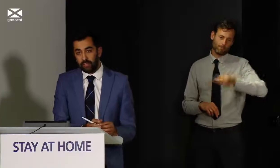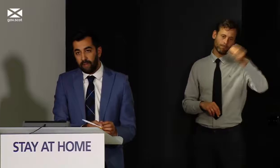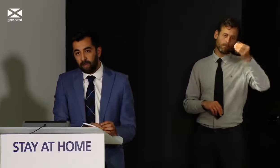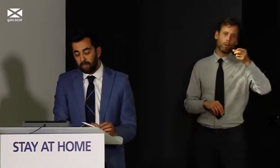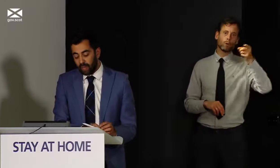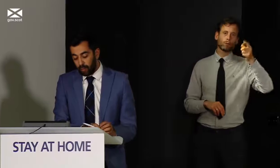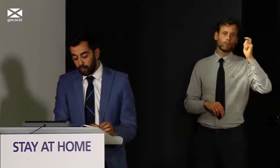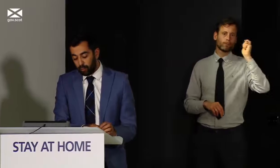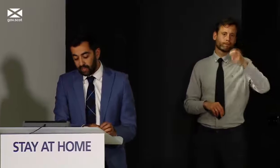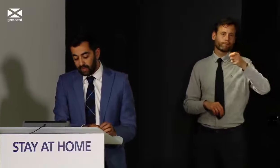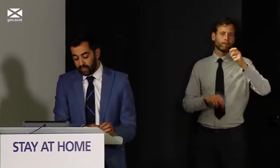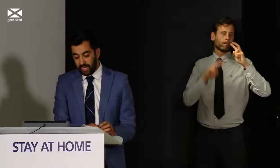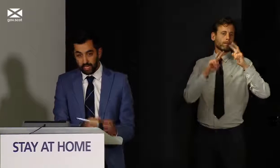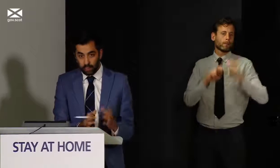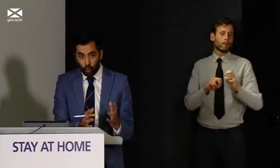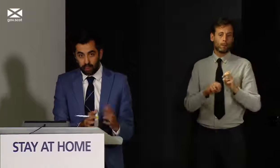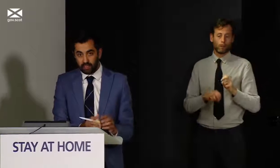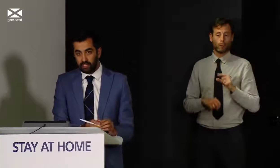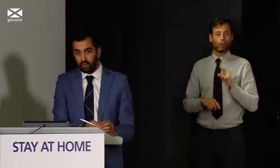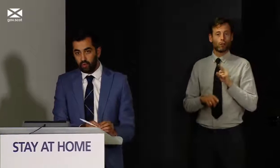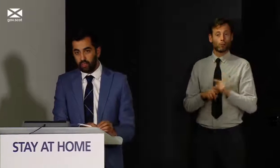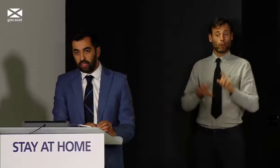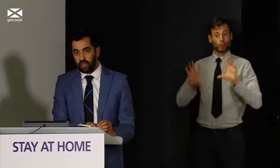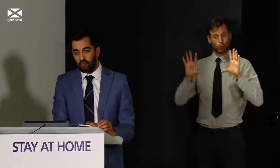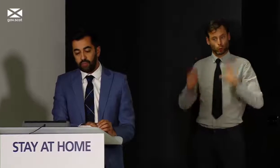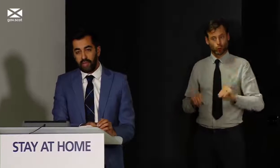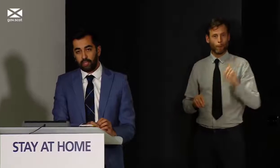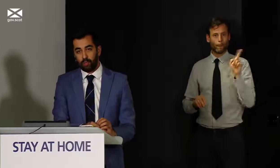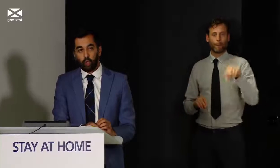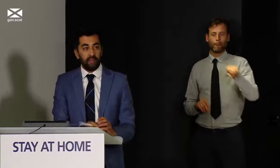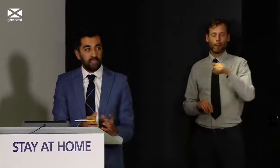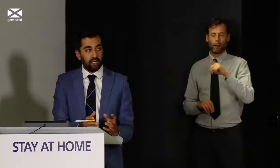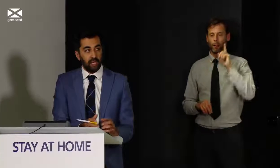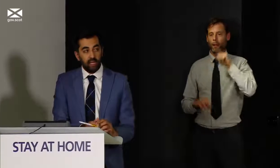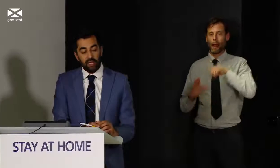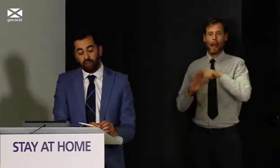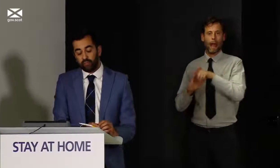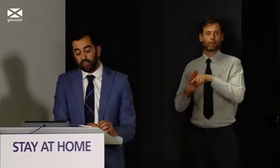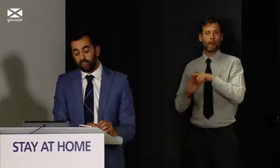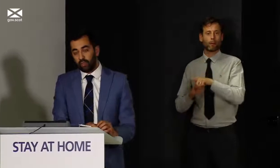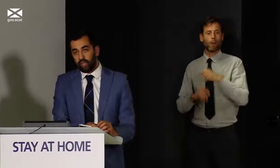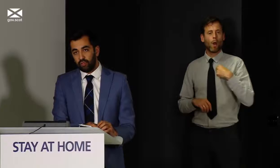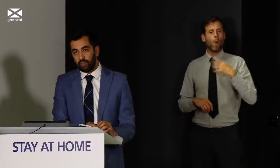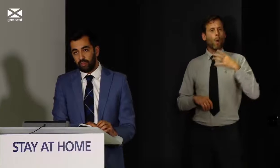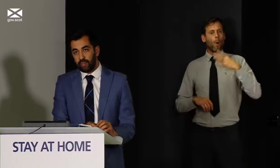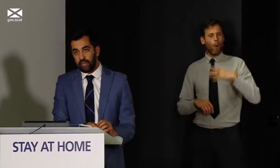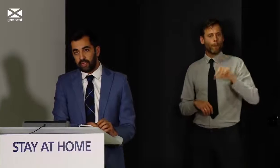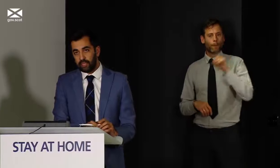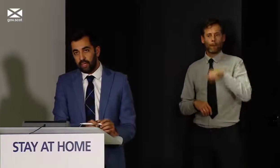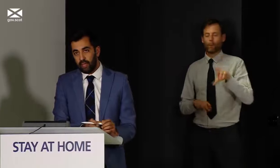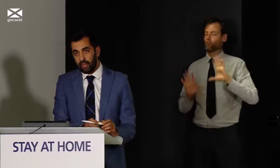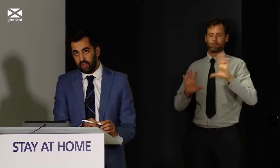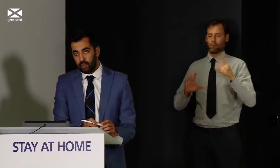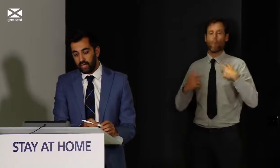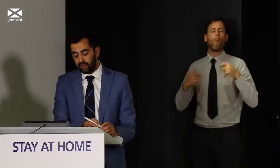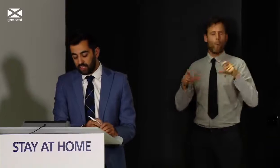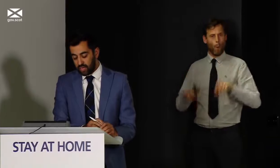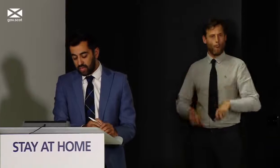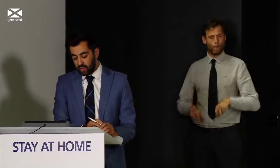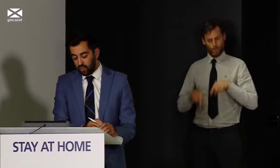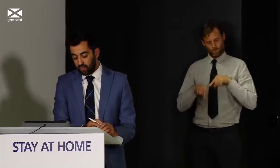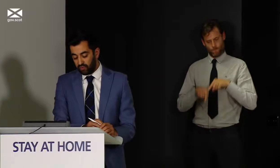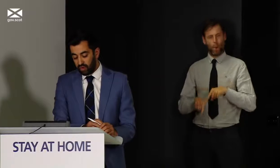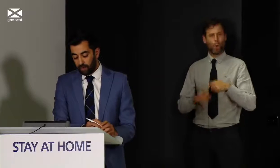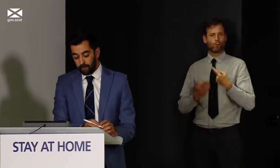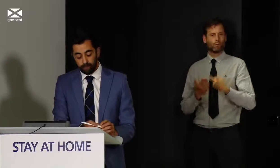will act as appropriate deterrence. My hope is, of course, that enforcement action will not be needed and we'll see the good levels of compliance that we have